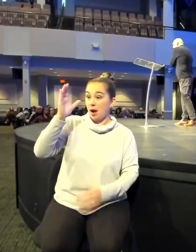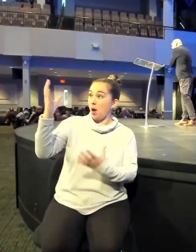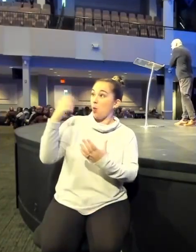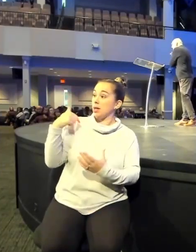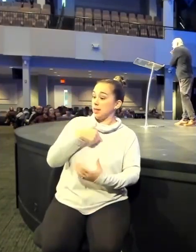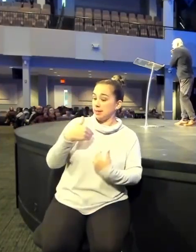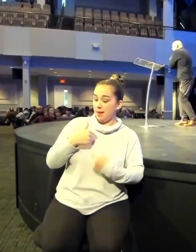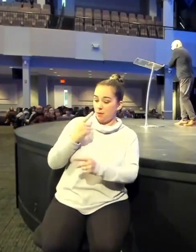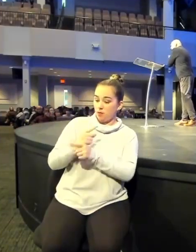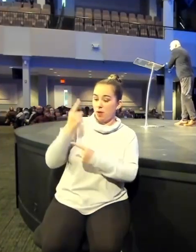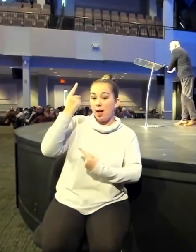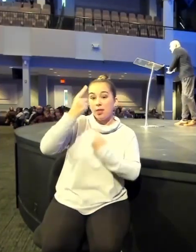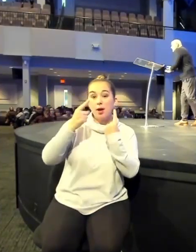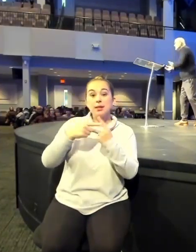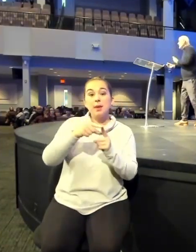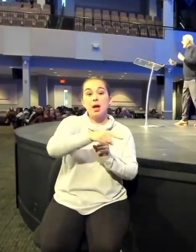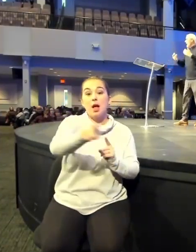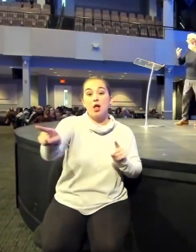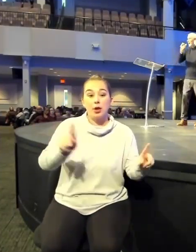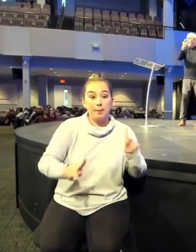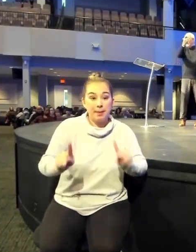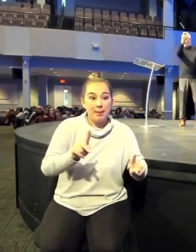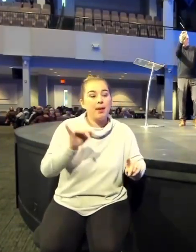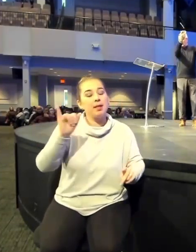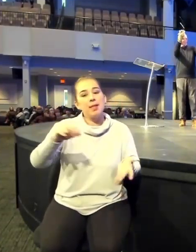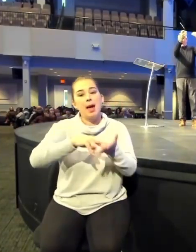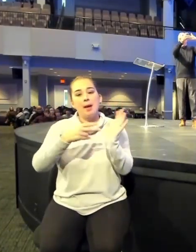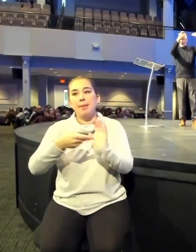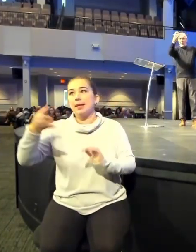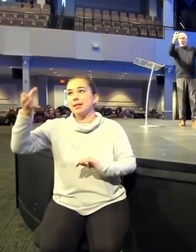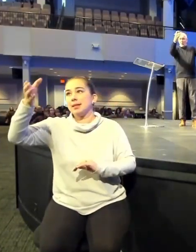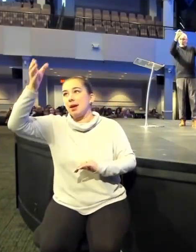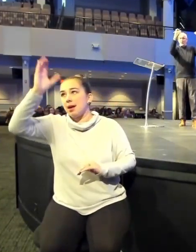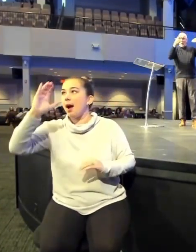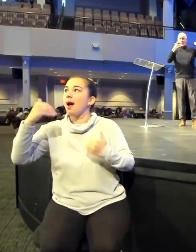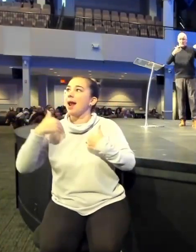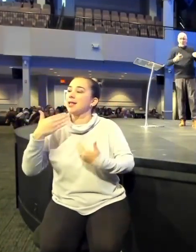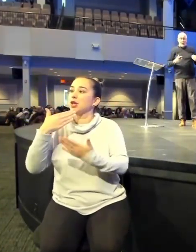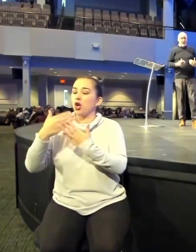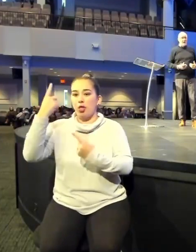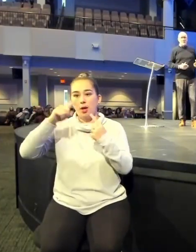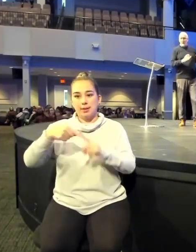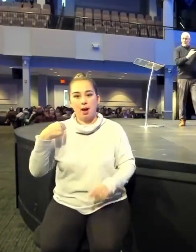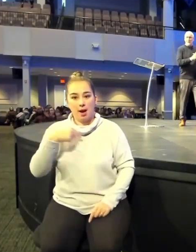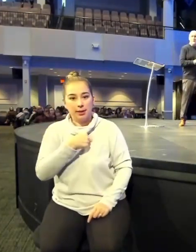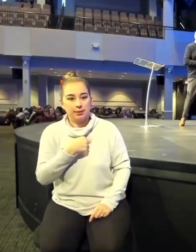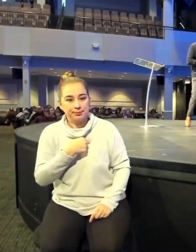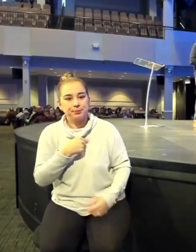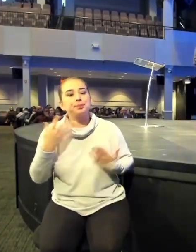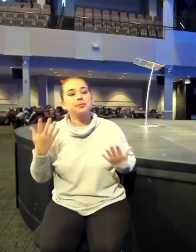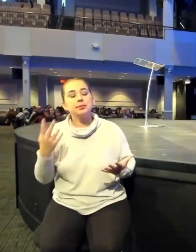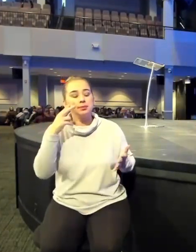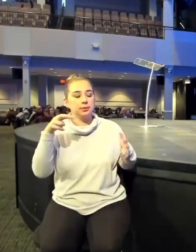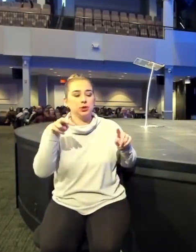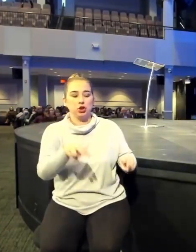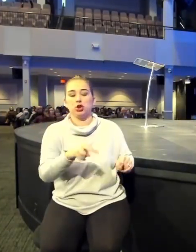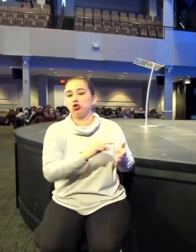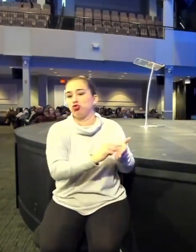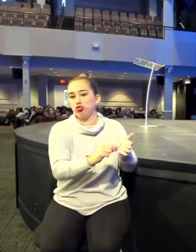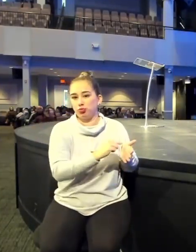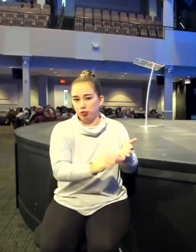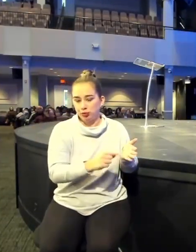right thoughts about other people, does God have the right, if you will, good thoughts toward us? Well, let's see what the scripture says